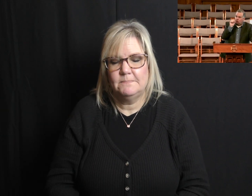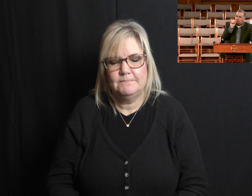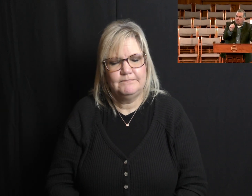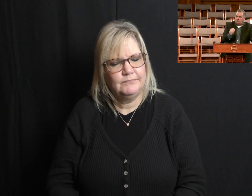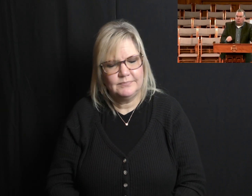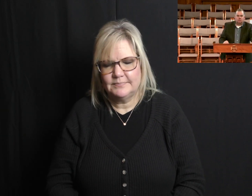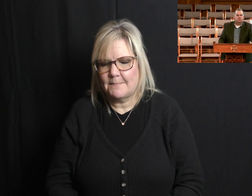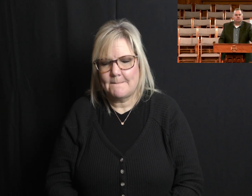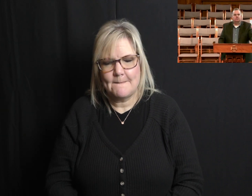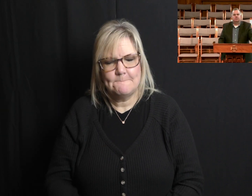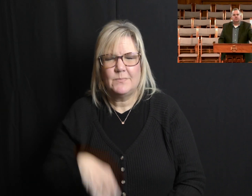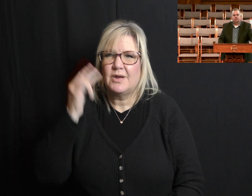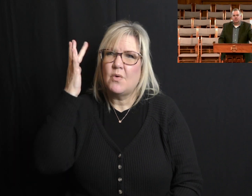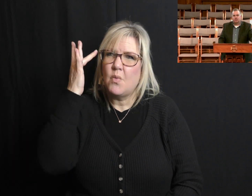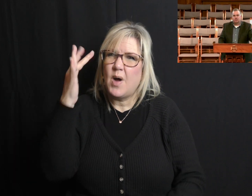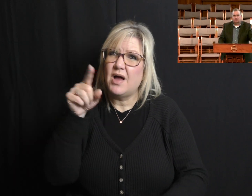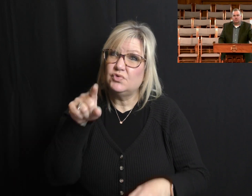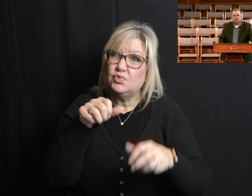focused on you